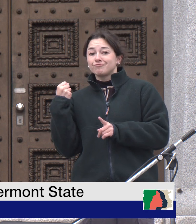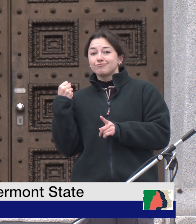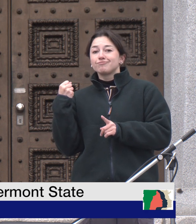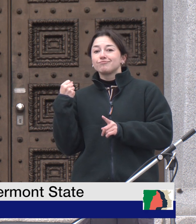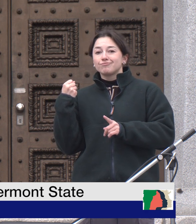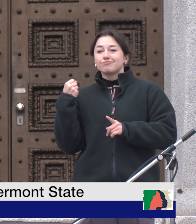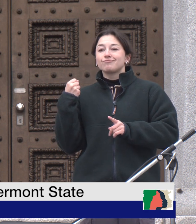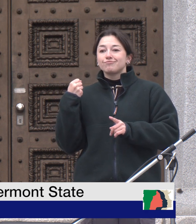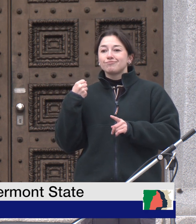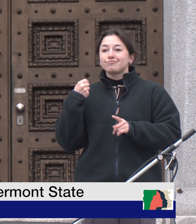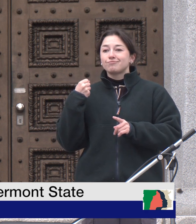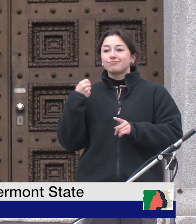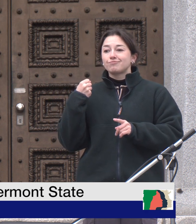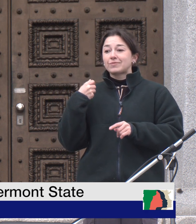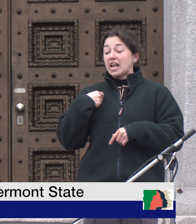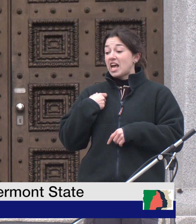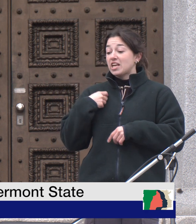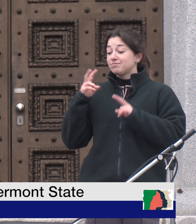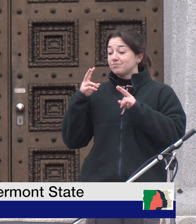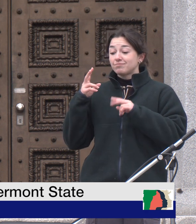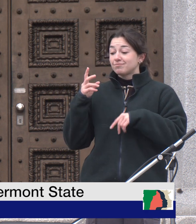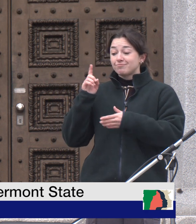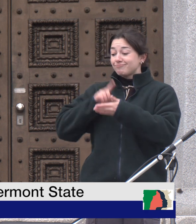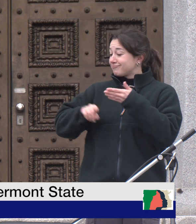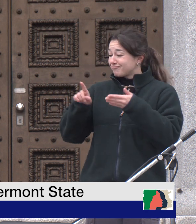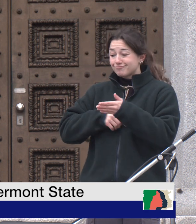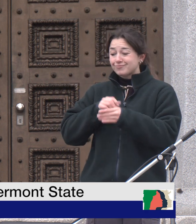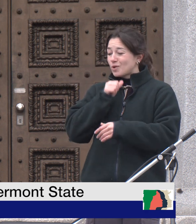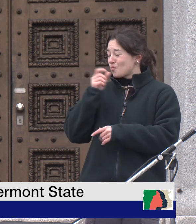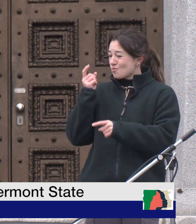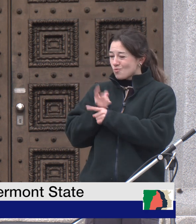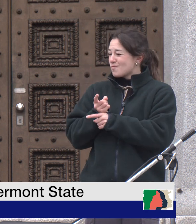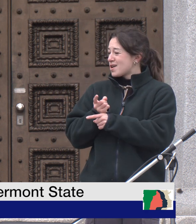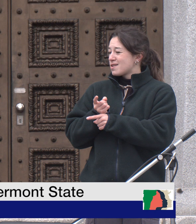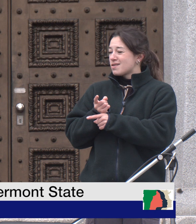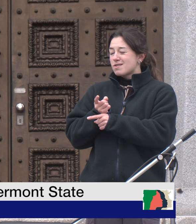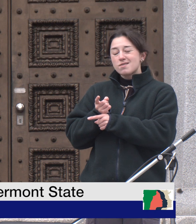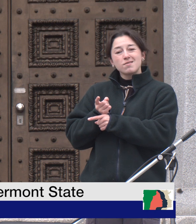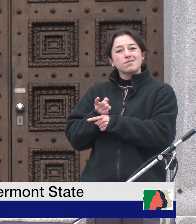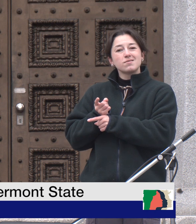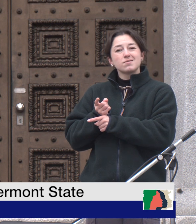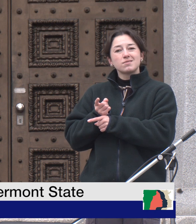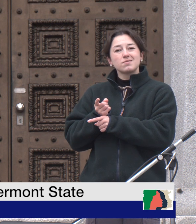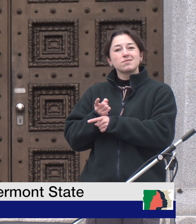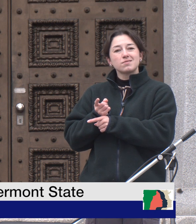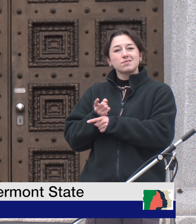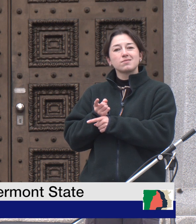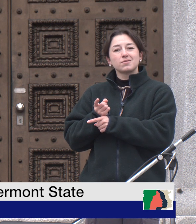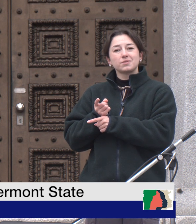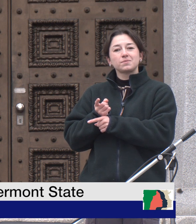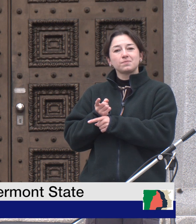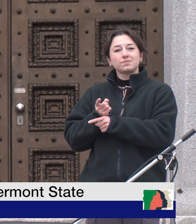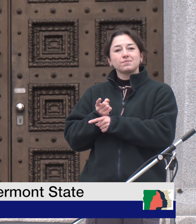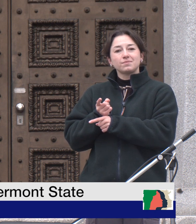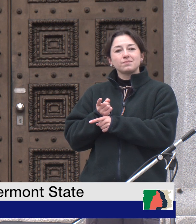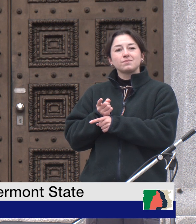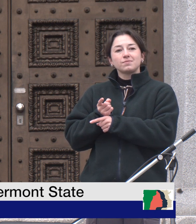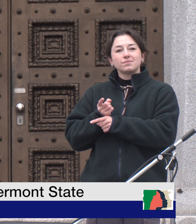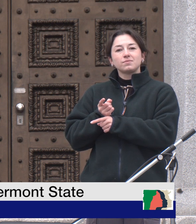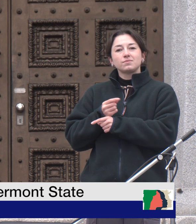their constituents, and I condemn any effort to do this, to